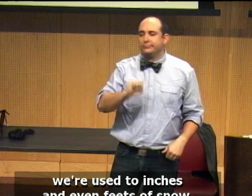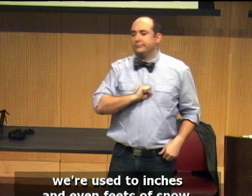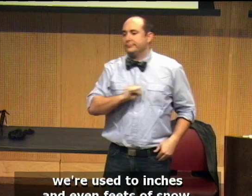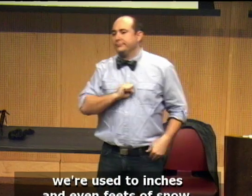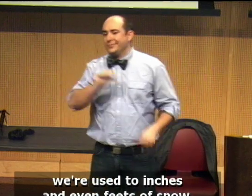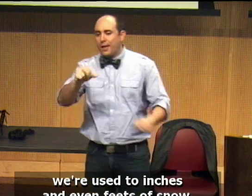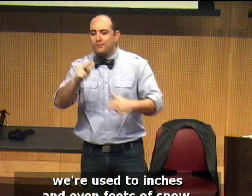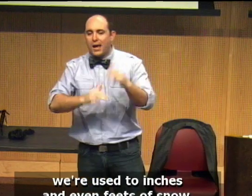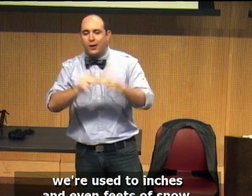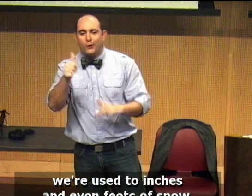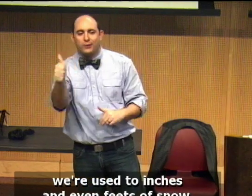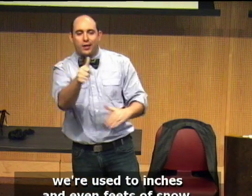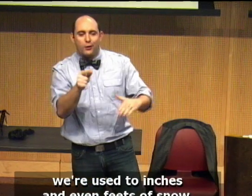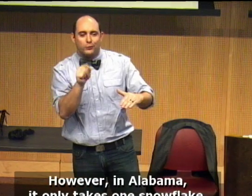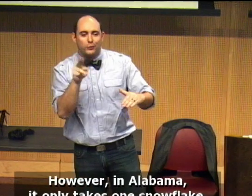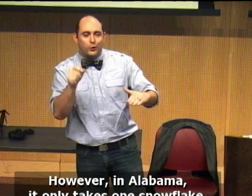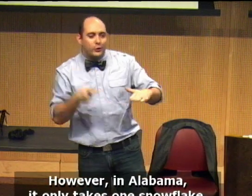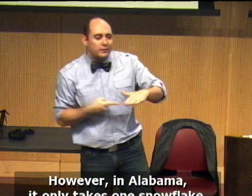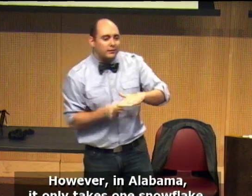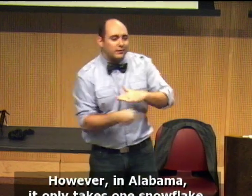feet of snow. However, in Alabama,